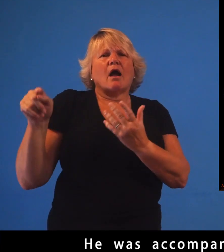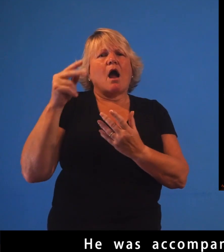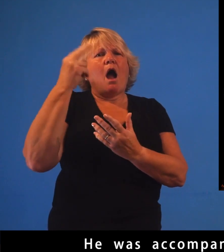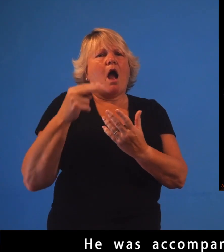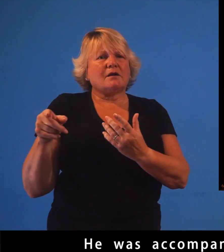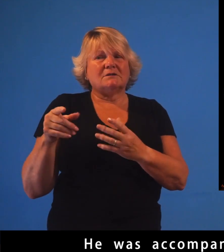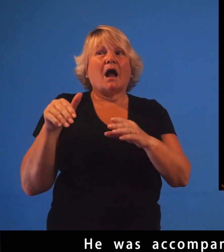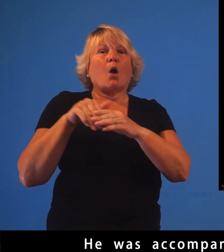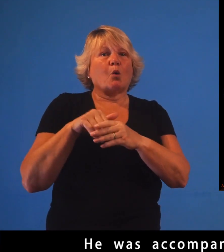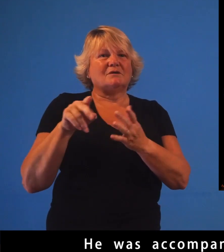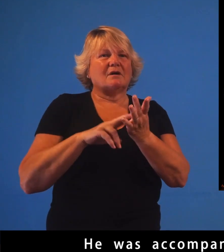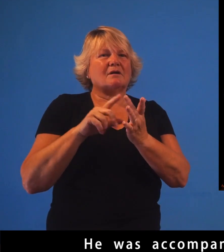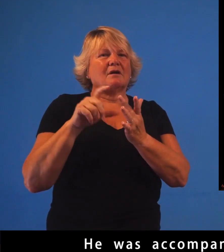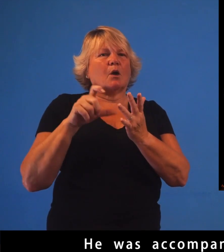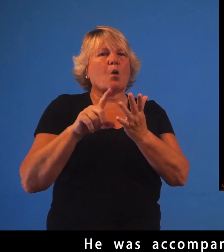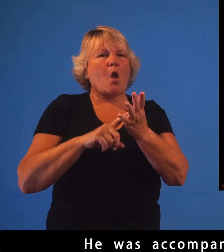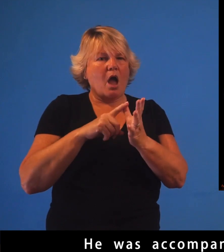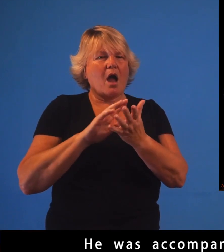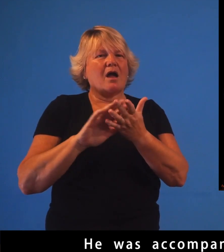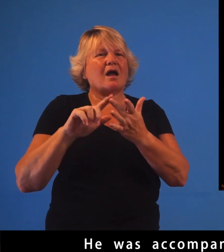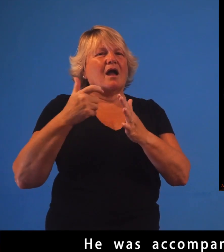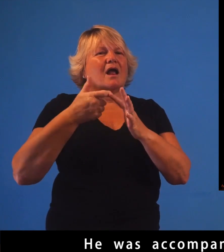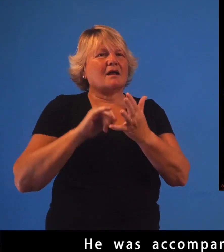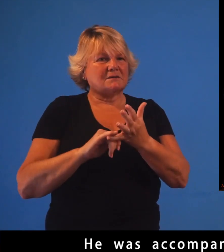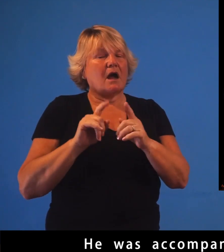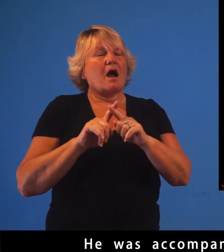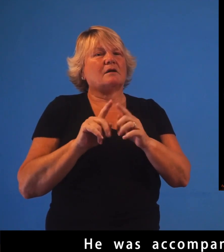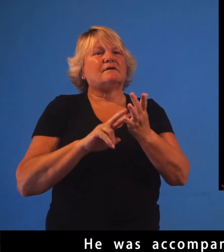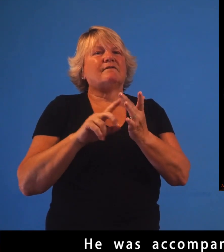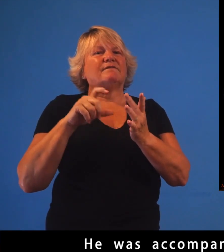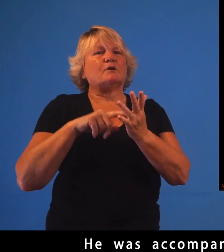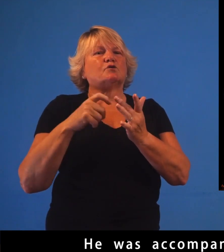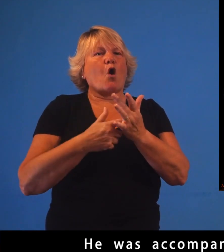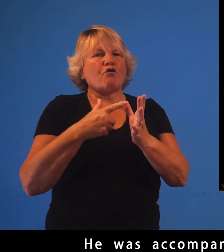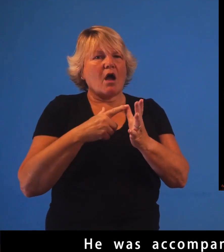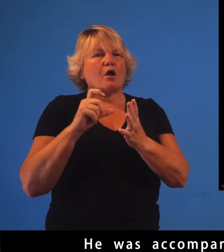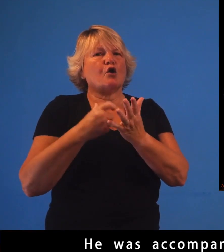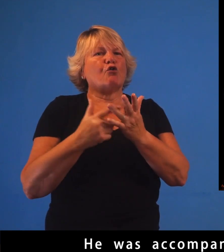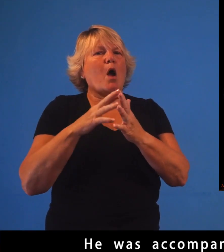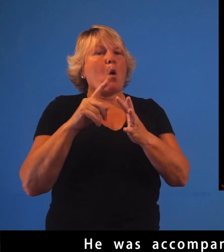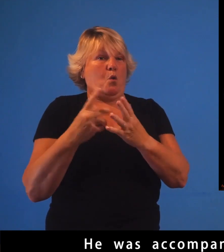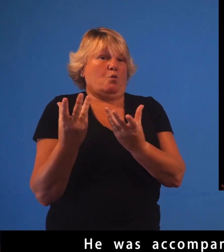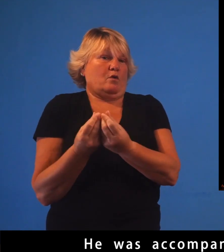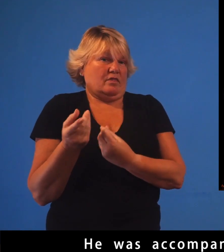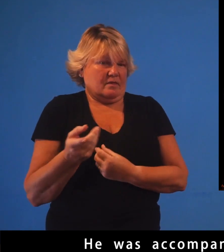He was accompanied by other artists, including Nicola Hicks and Victoria